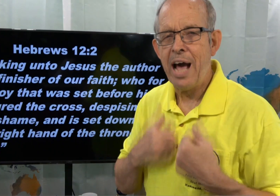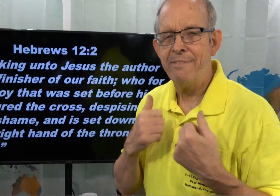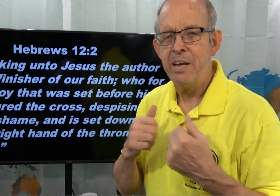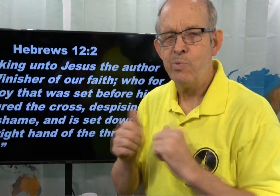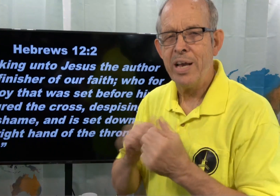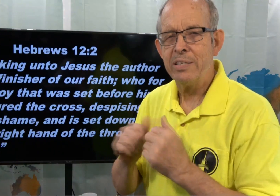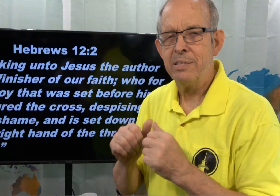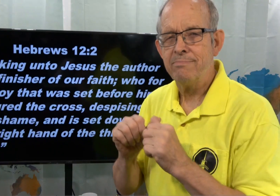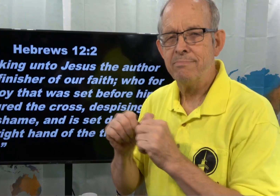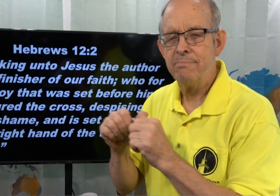life race.